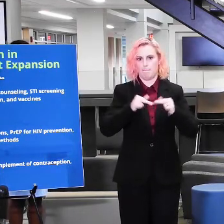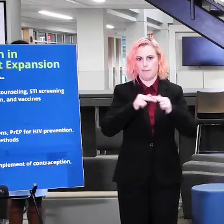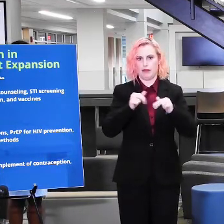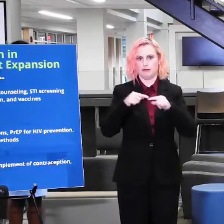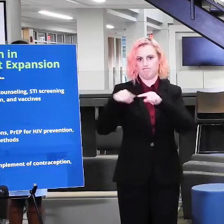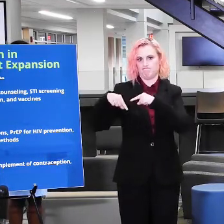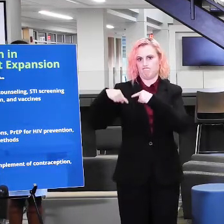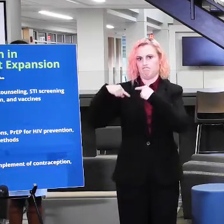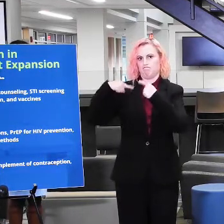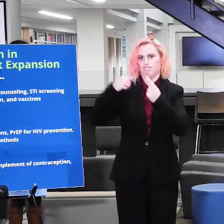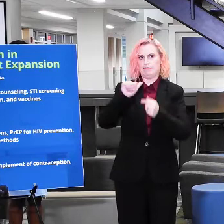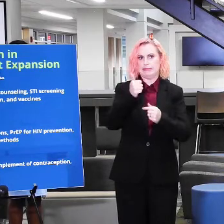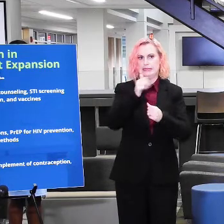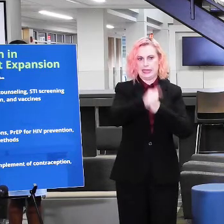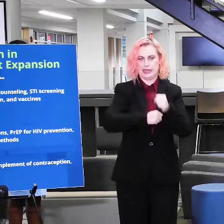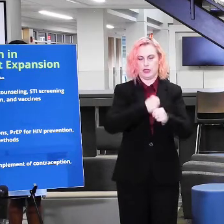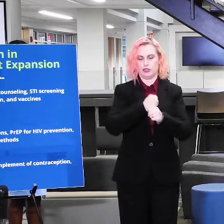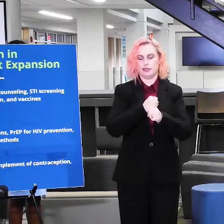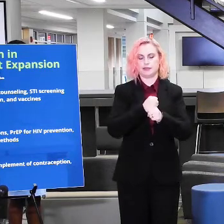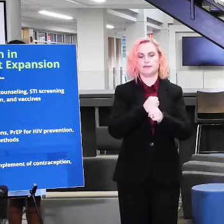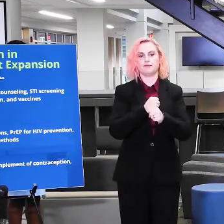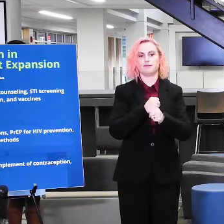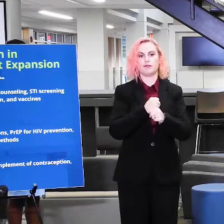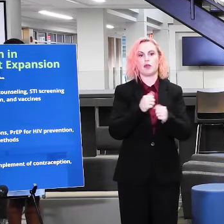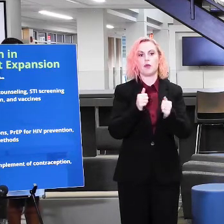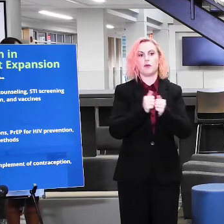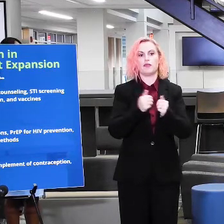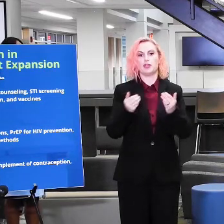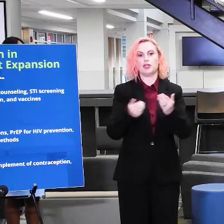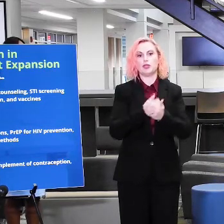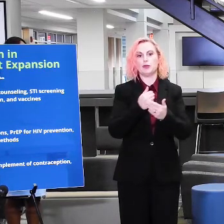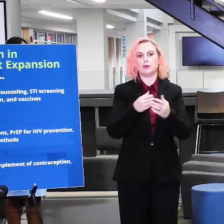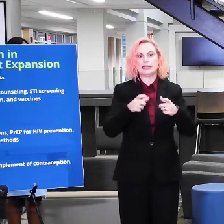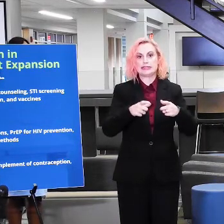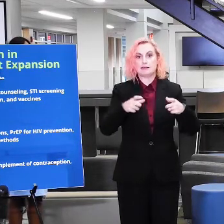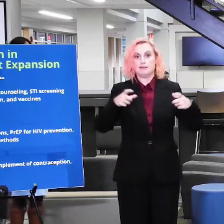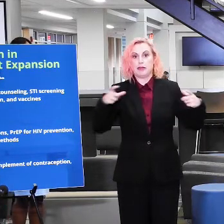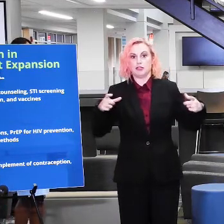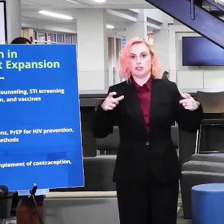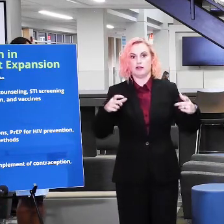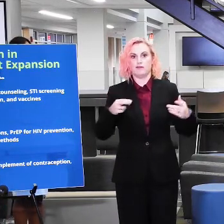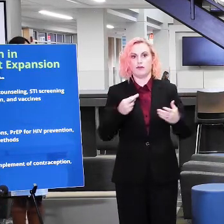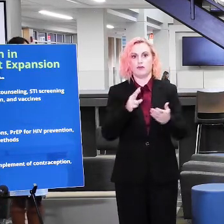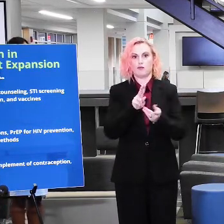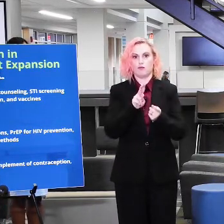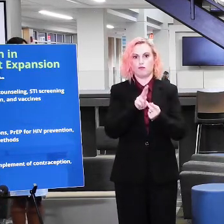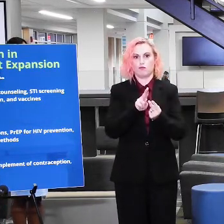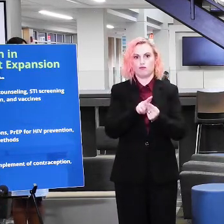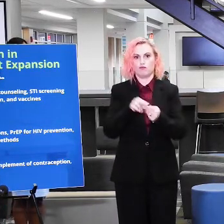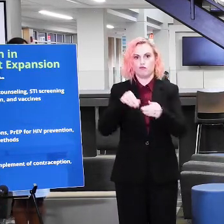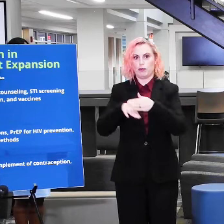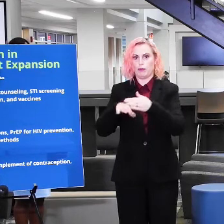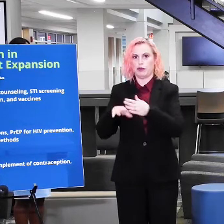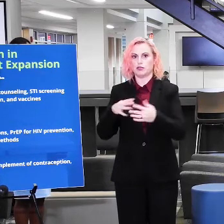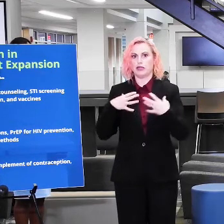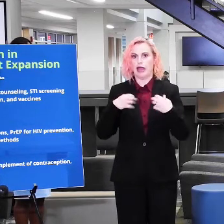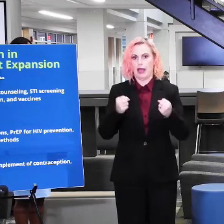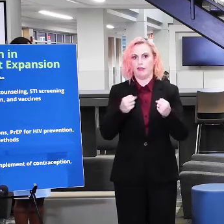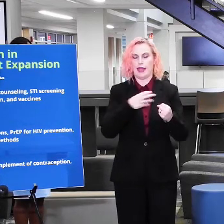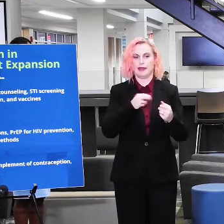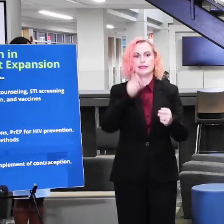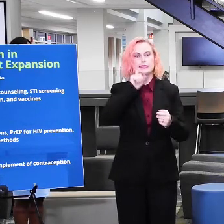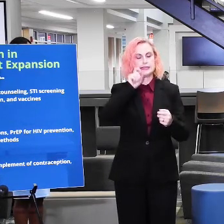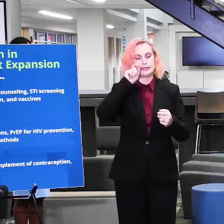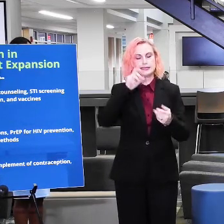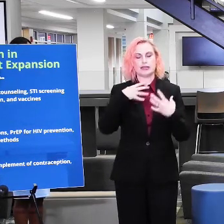over 10 years. With this new expansion of reproductive health and sexual health